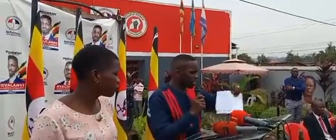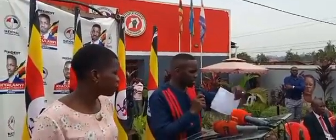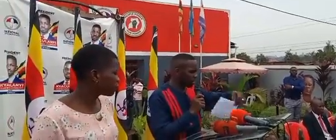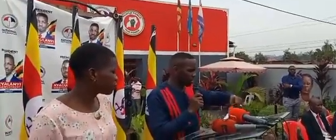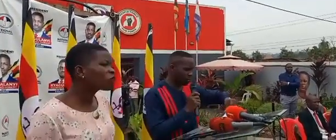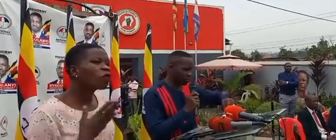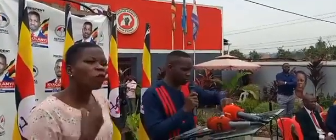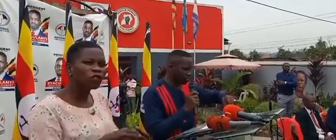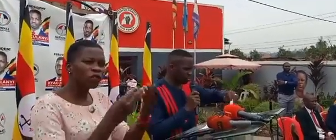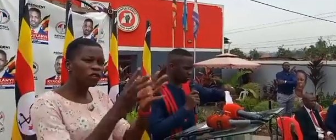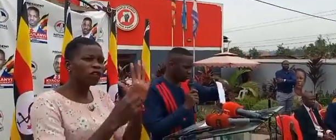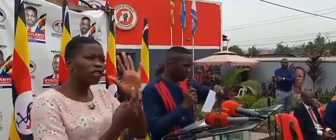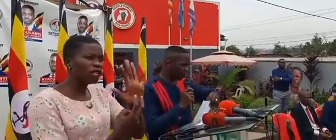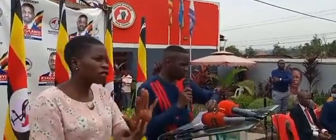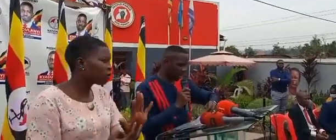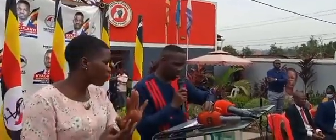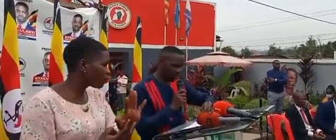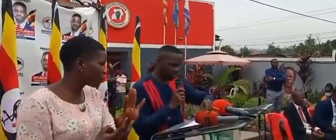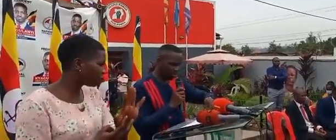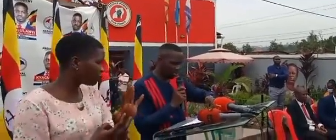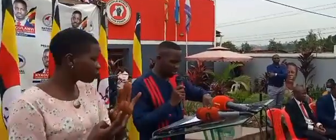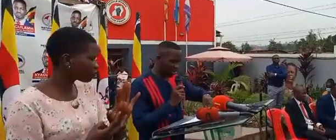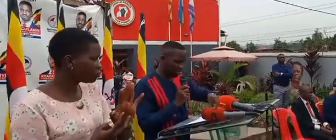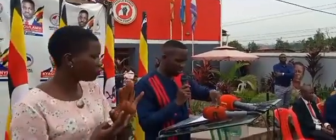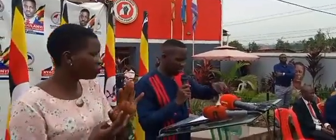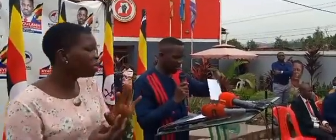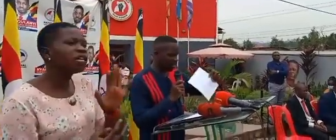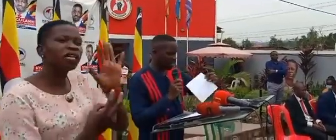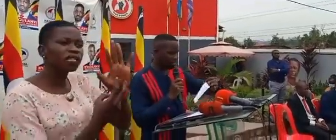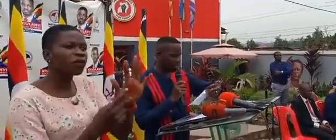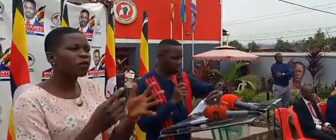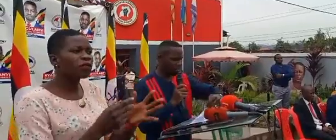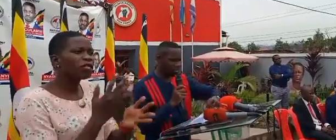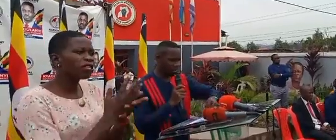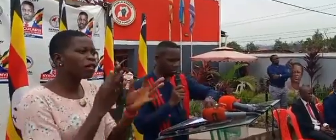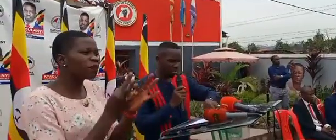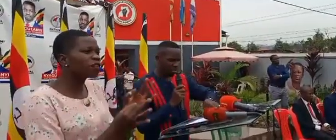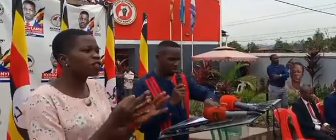I'll give you an example for as one of those things that are happening.